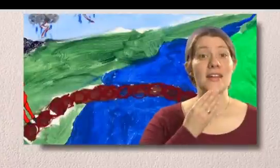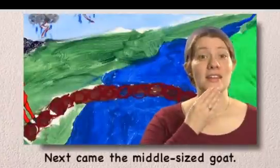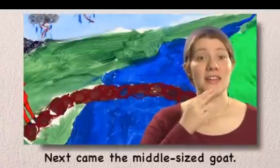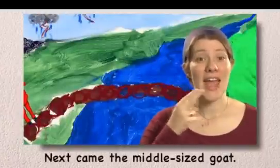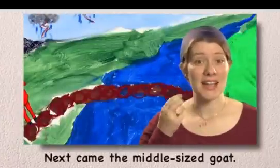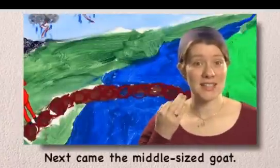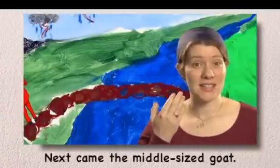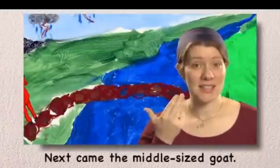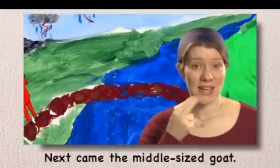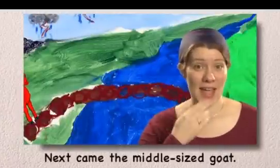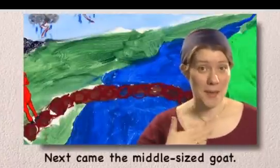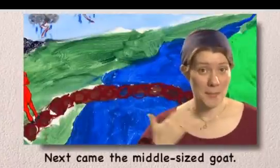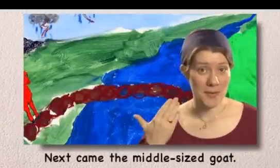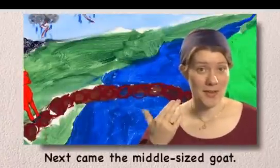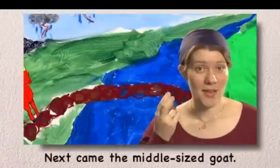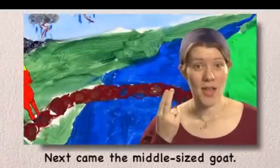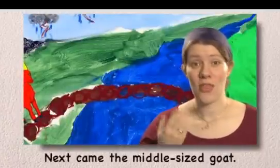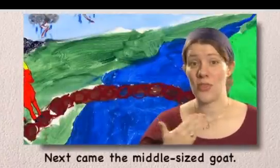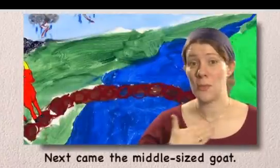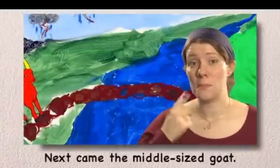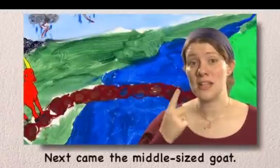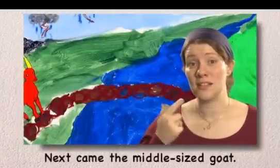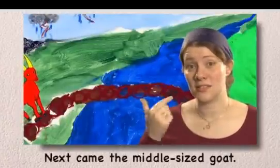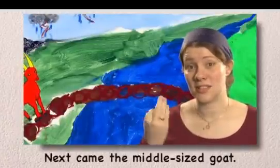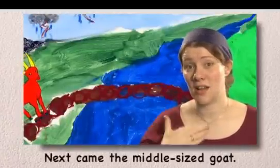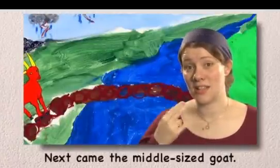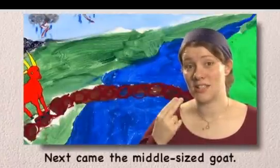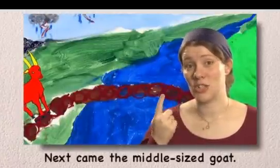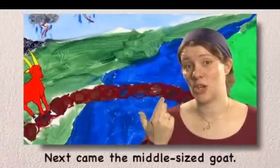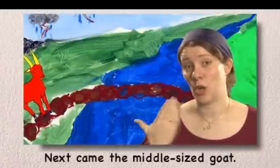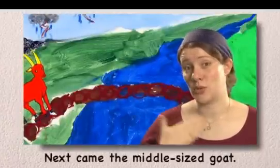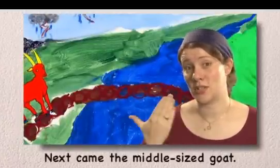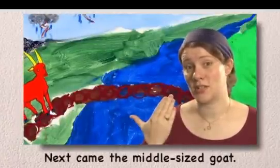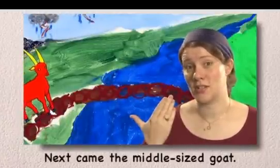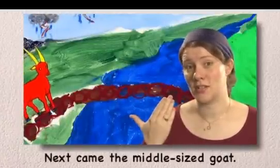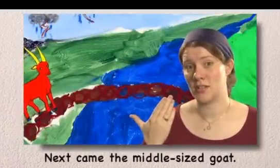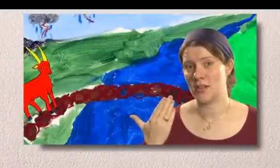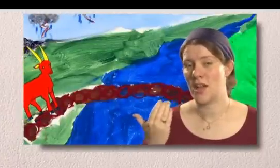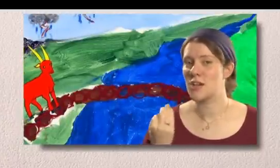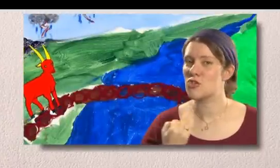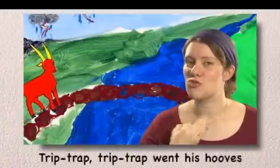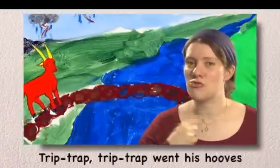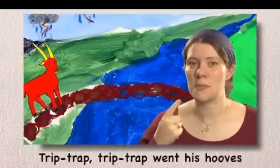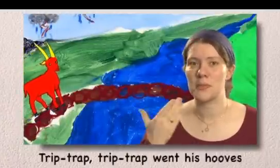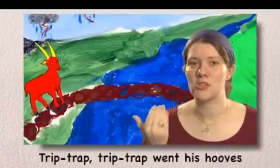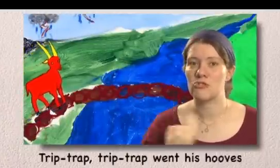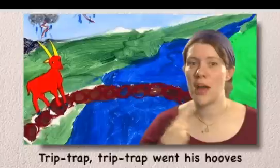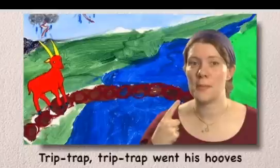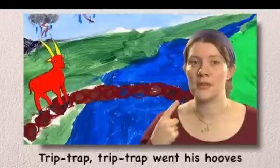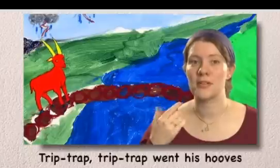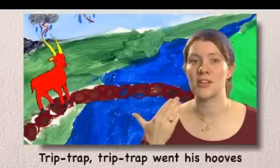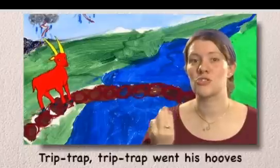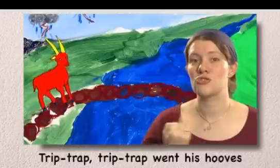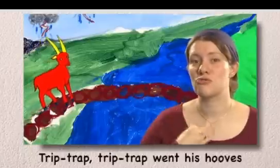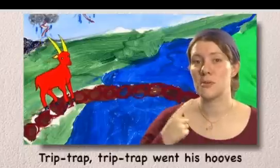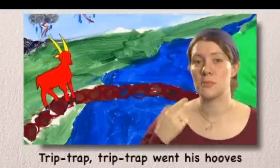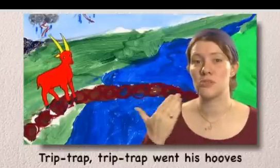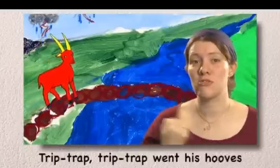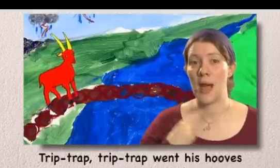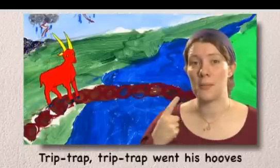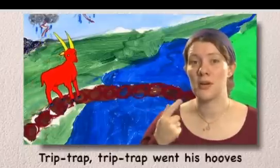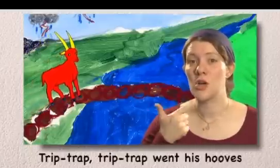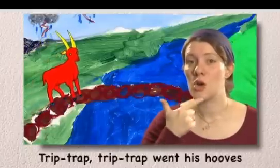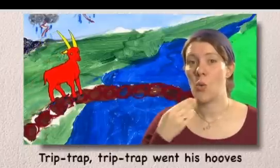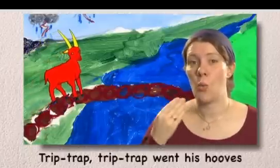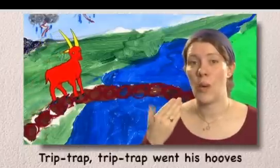Next came the middle-sized goat. Trip-trap, trip